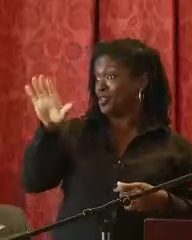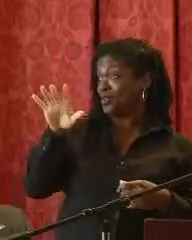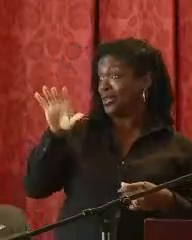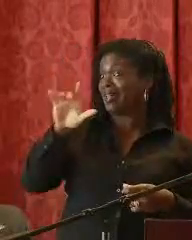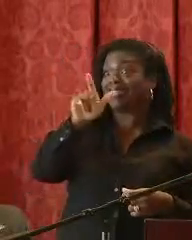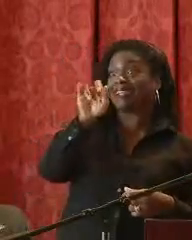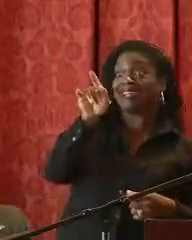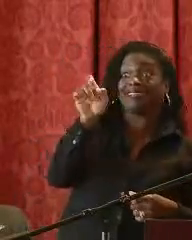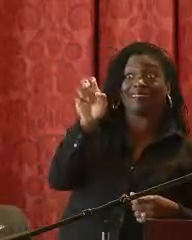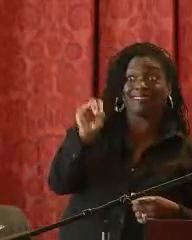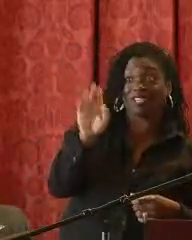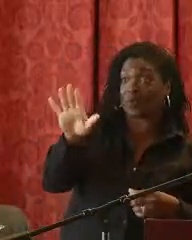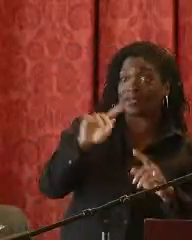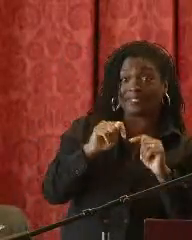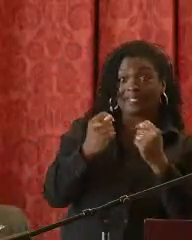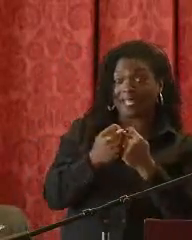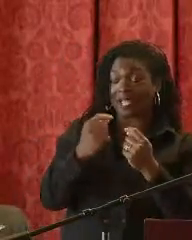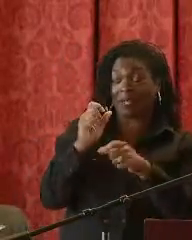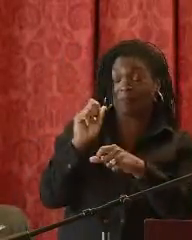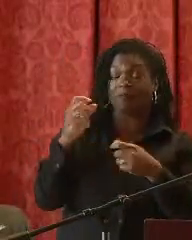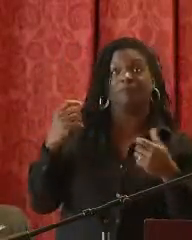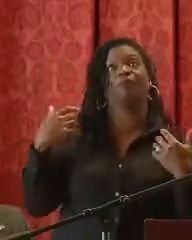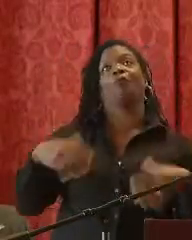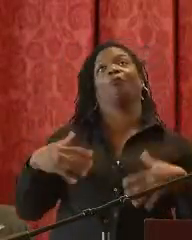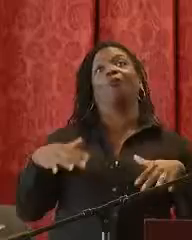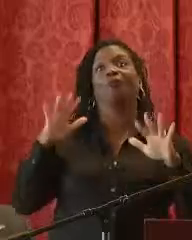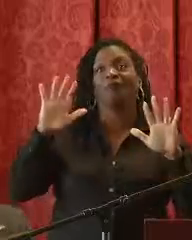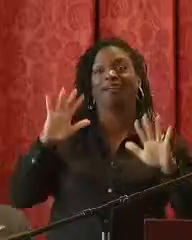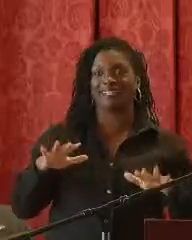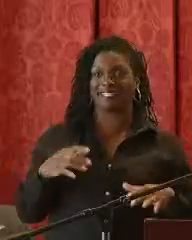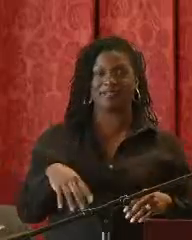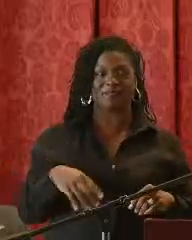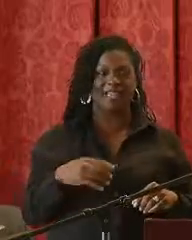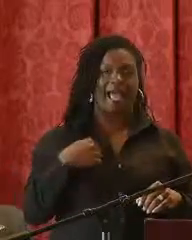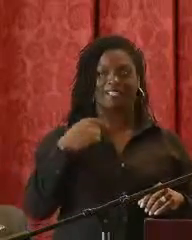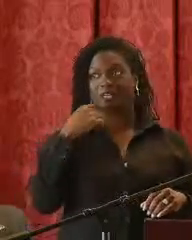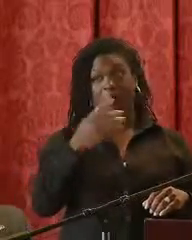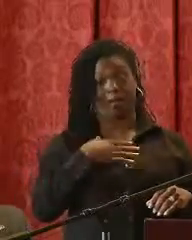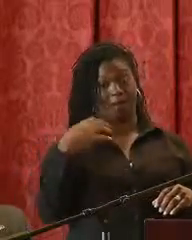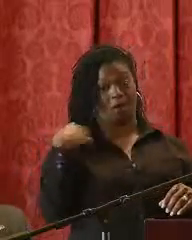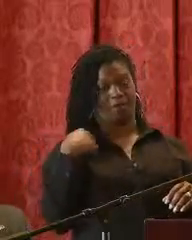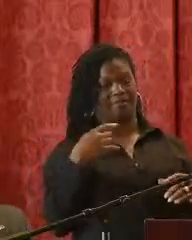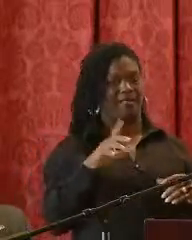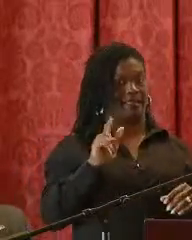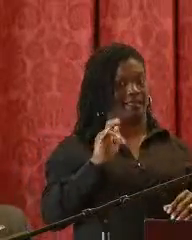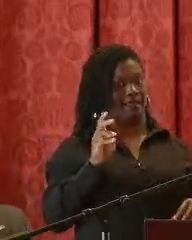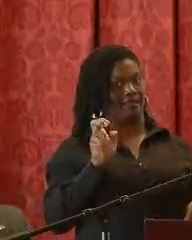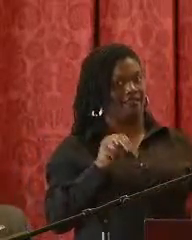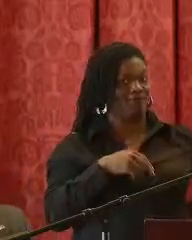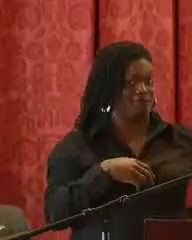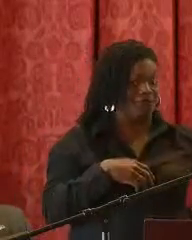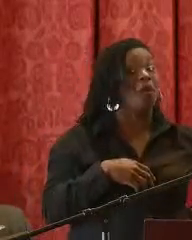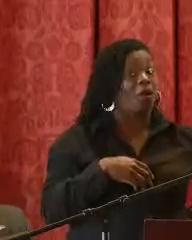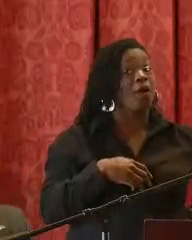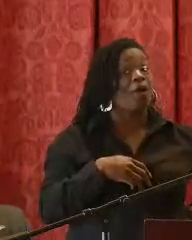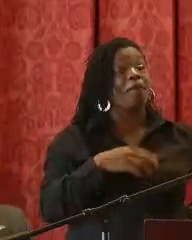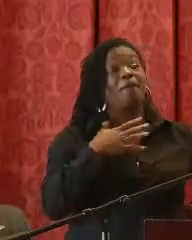I said to my boss, when you think I'm great, you got to see her. She's a rock